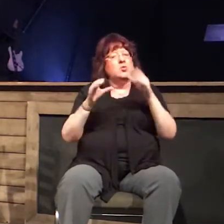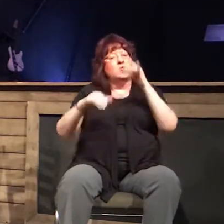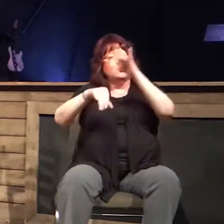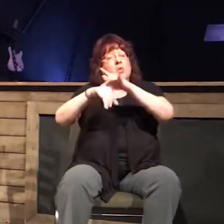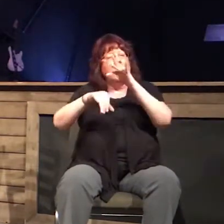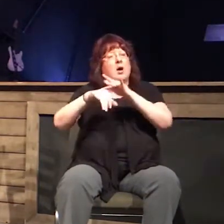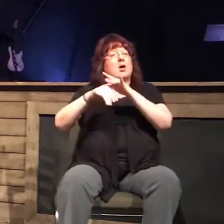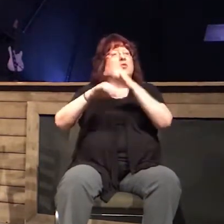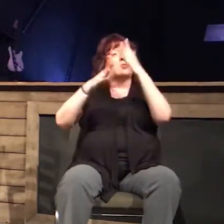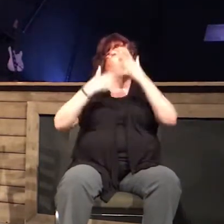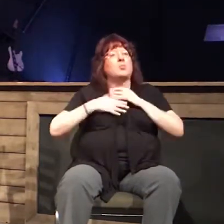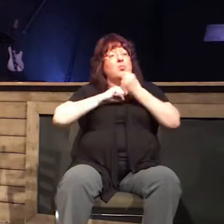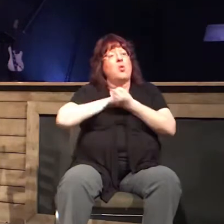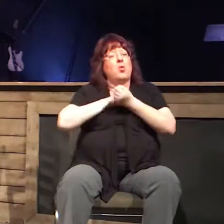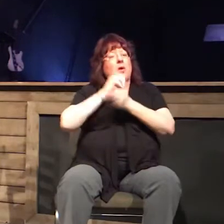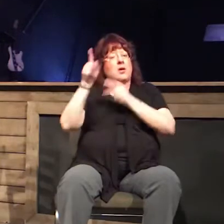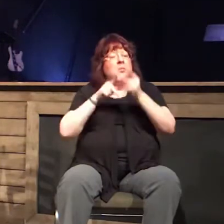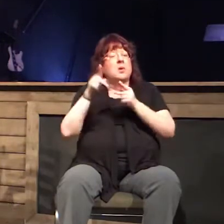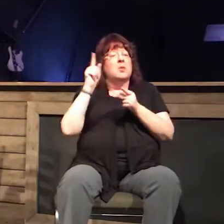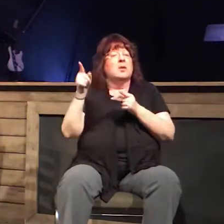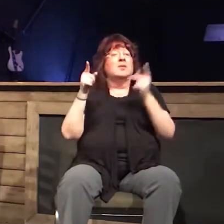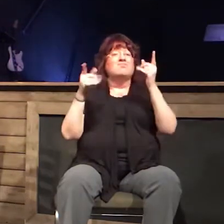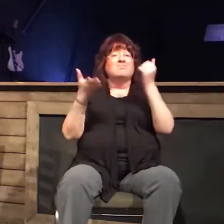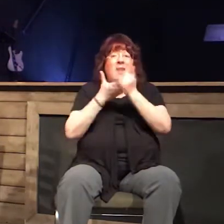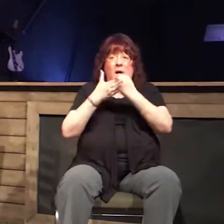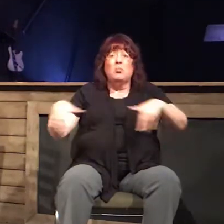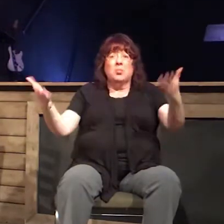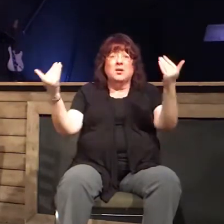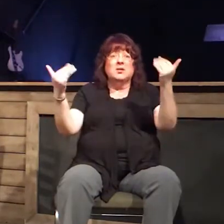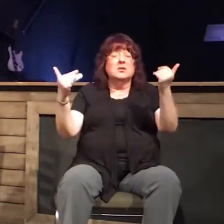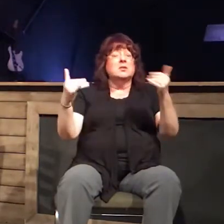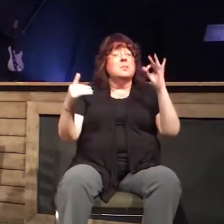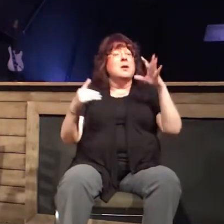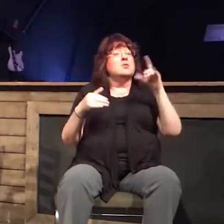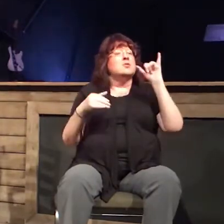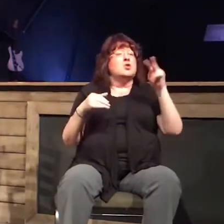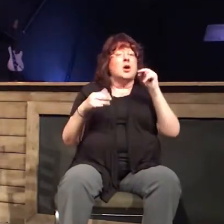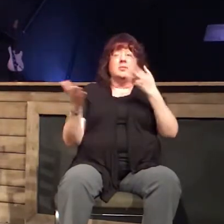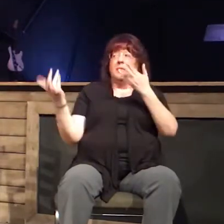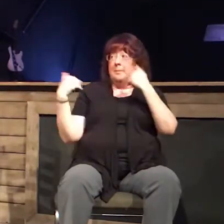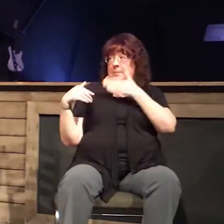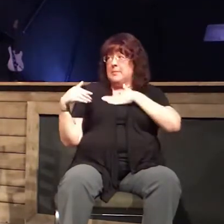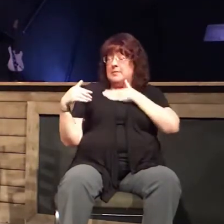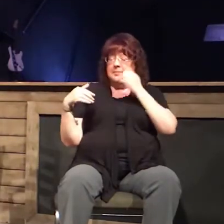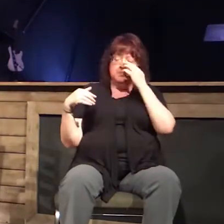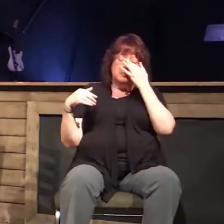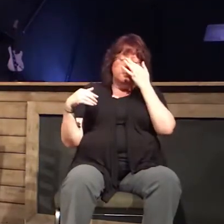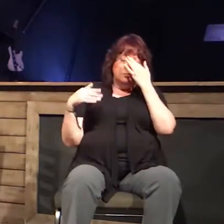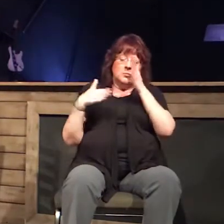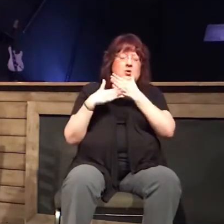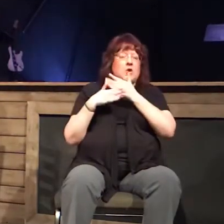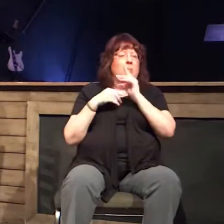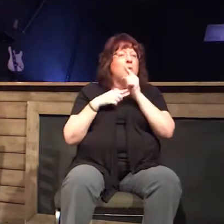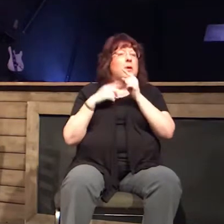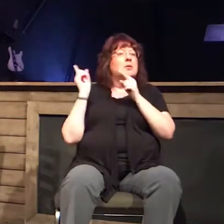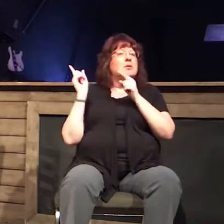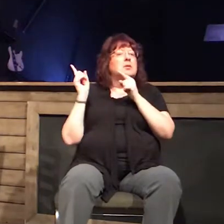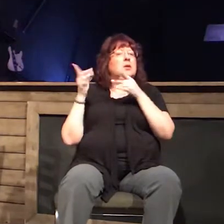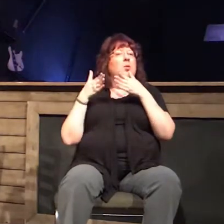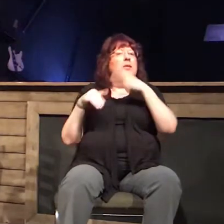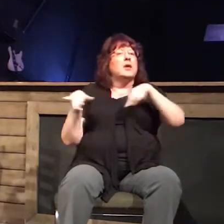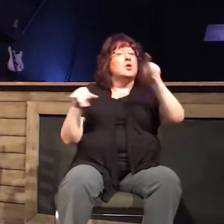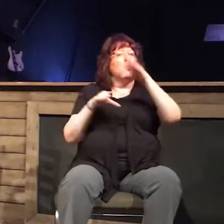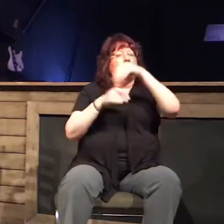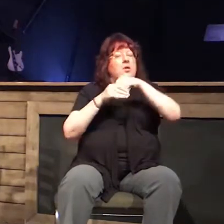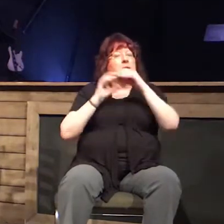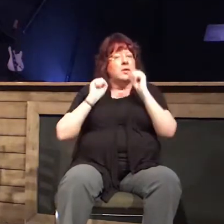reach out to a broken and hurting people. And we need your help. And so Pastor John, would you come for just a moment? I want him to share for just a moment a way that you